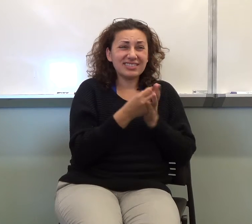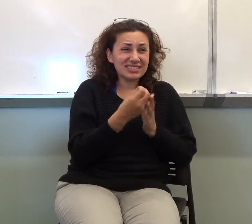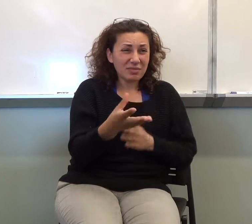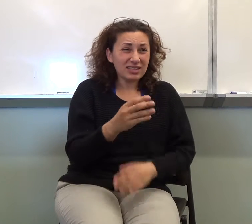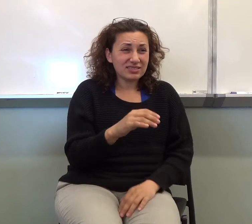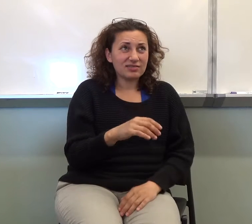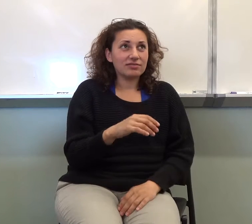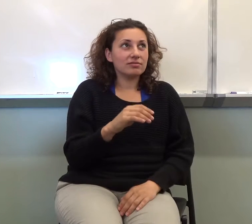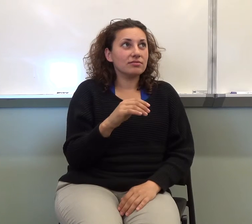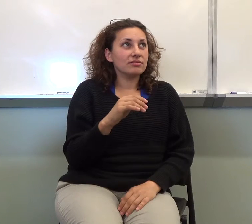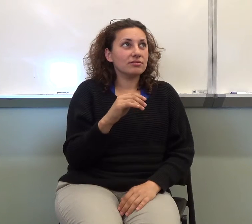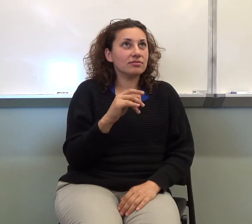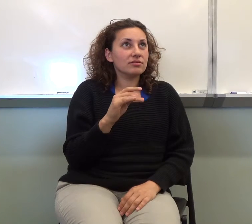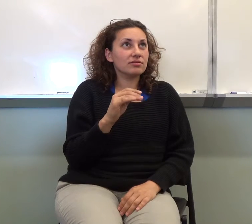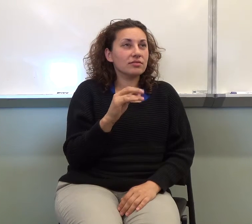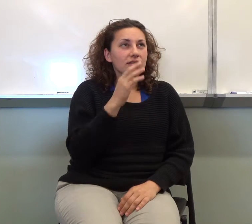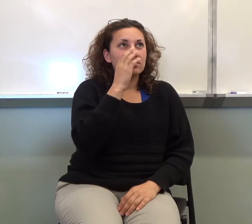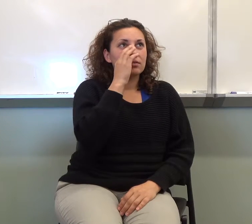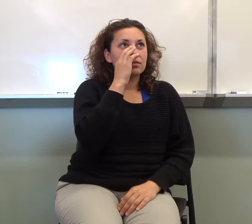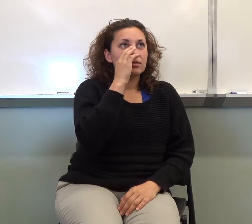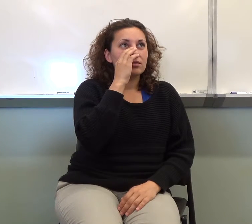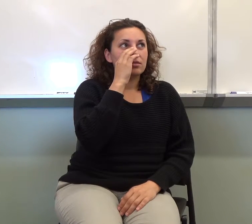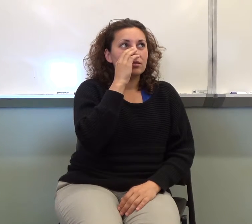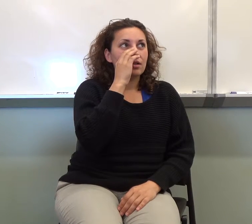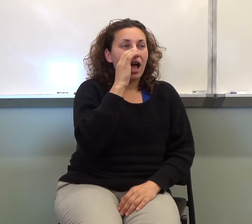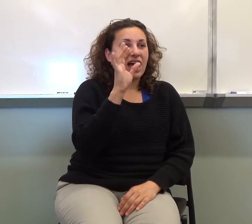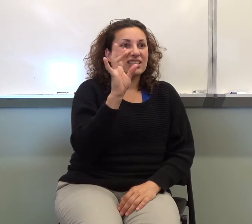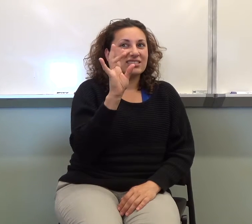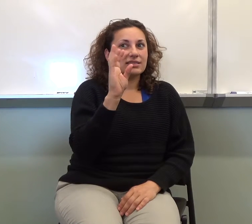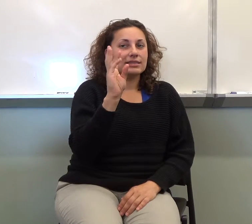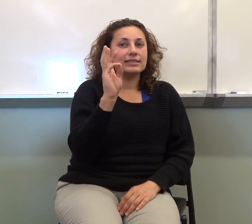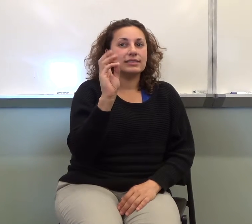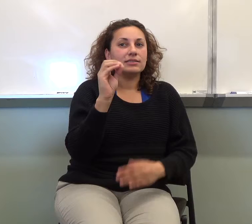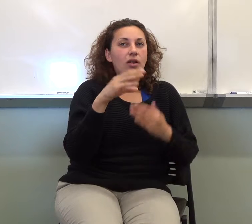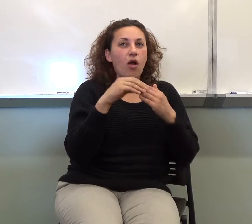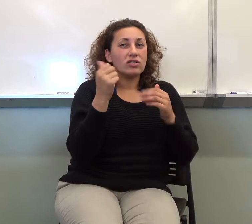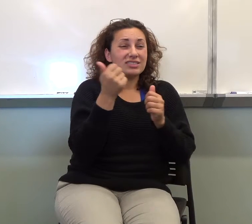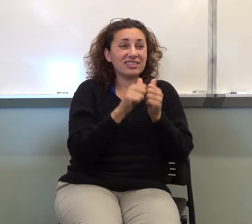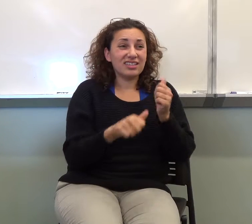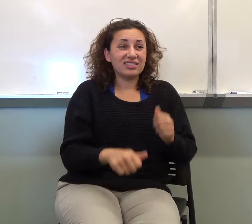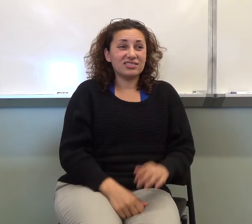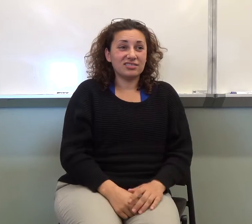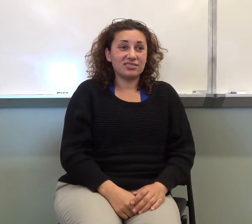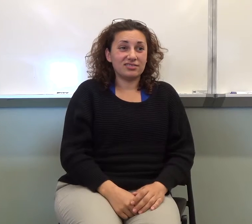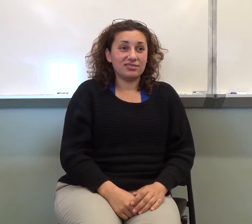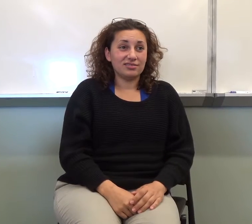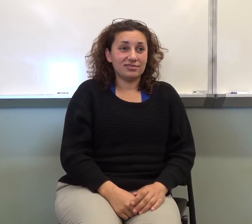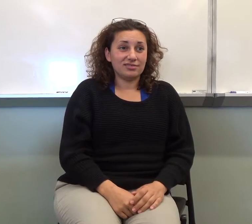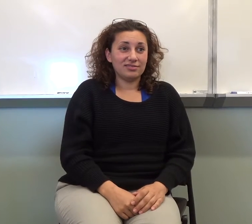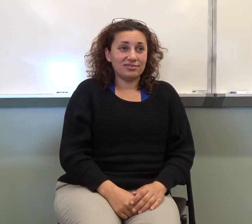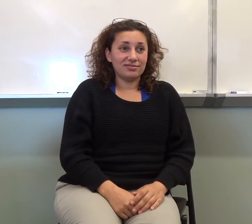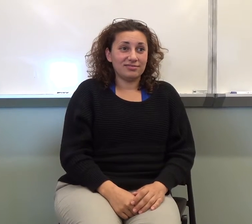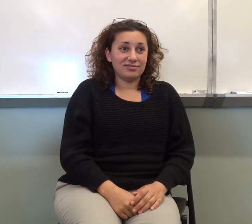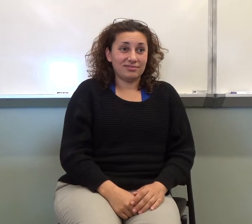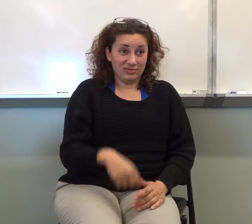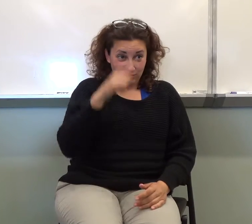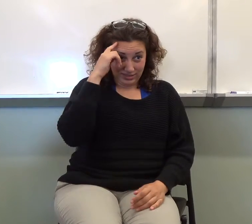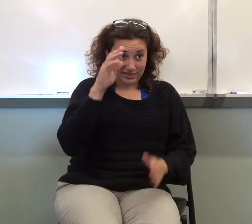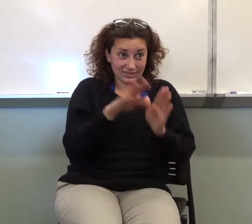Okay. All right, you're drawing someone out of a class, huh? And there's how many people in the class? Well,